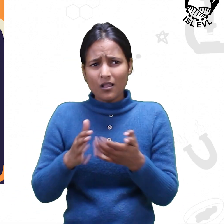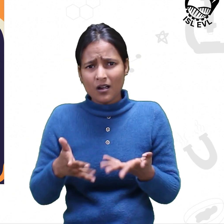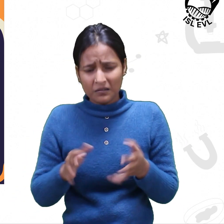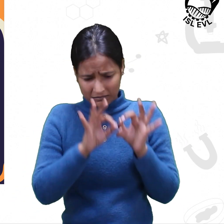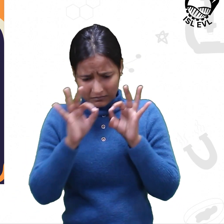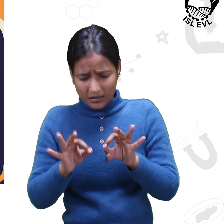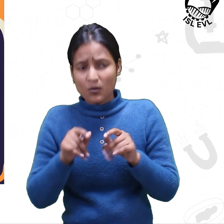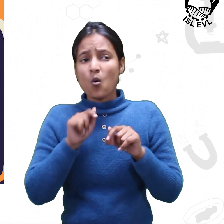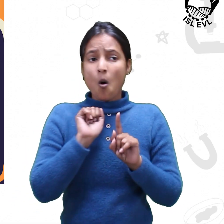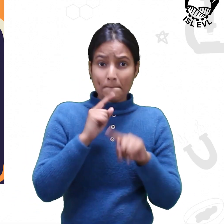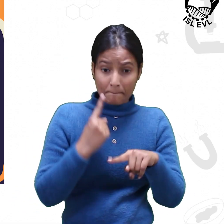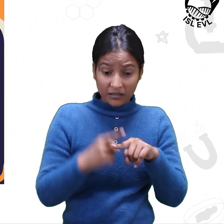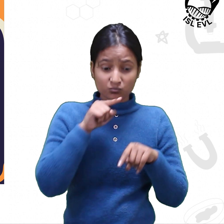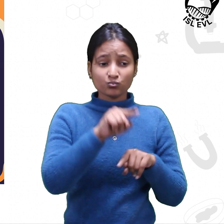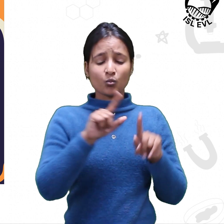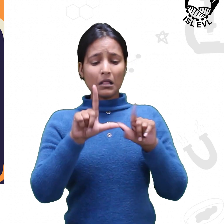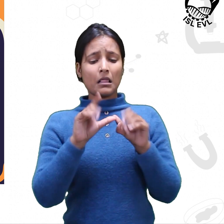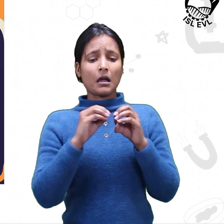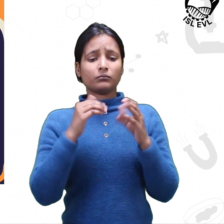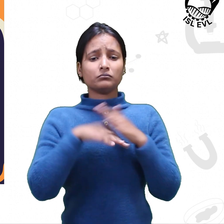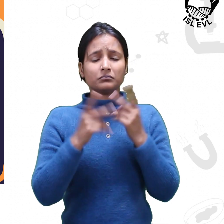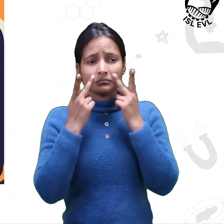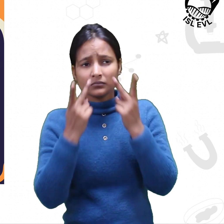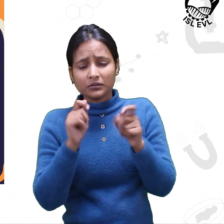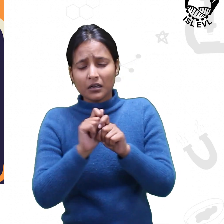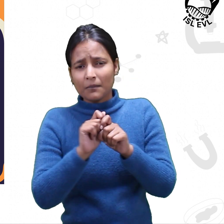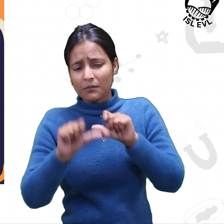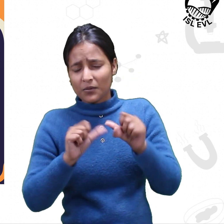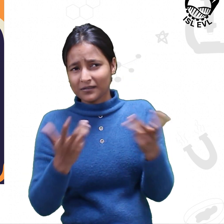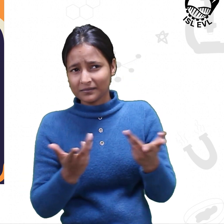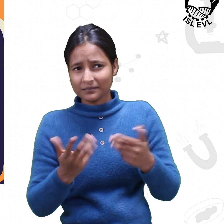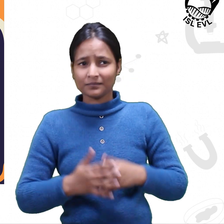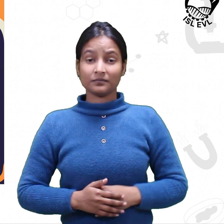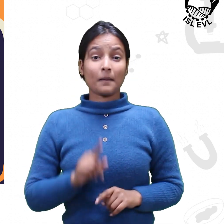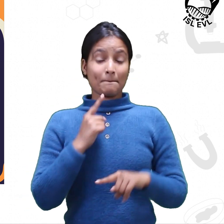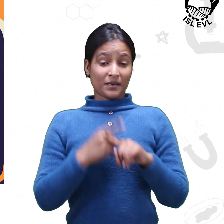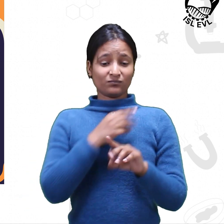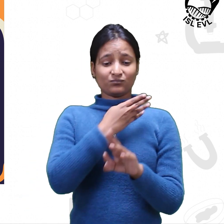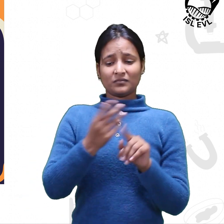what his day in the lab looks like, and how he became a scientist.